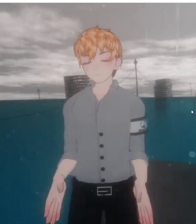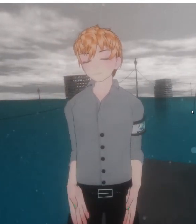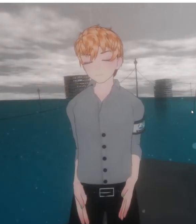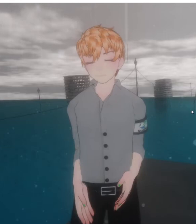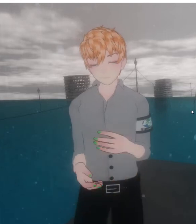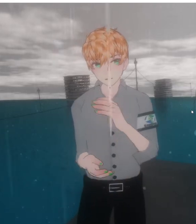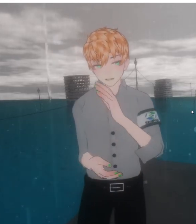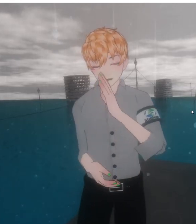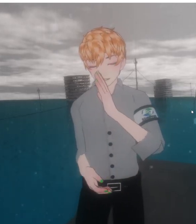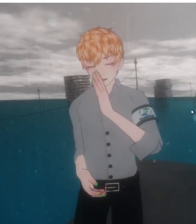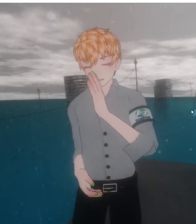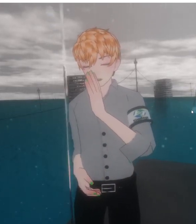I mean, stress is